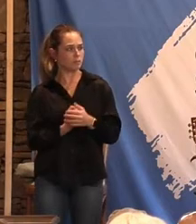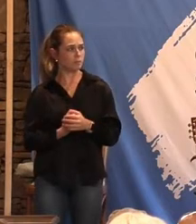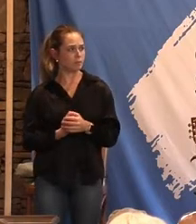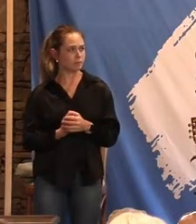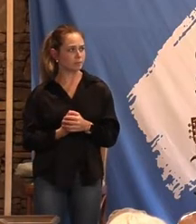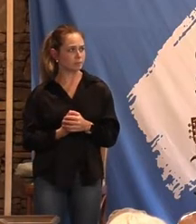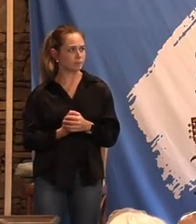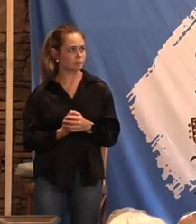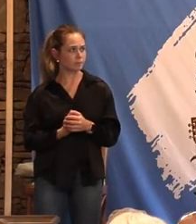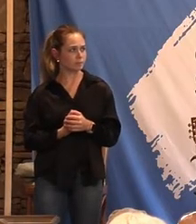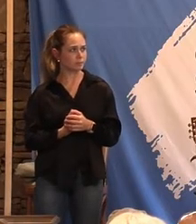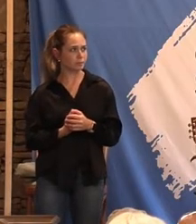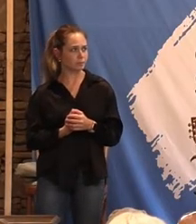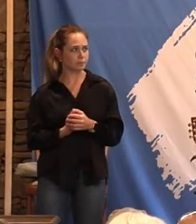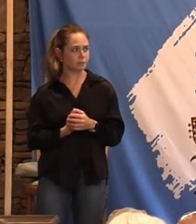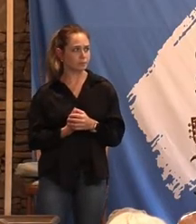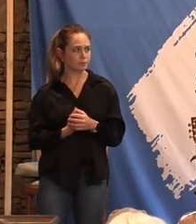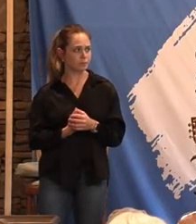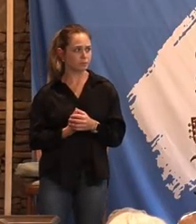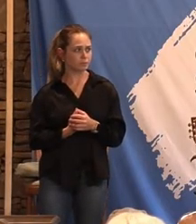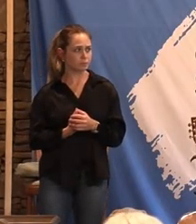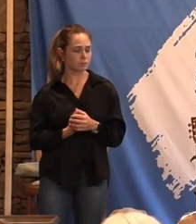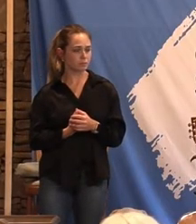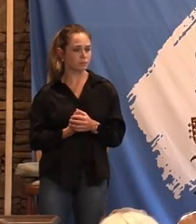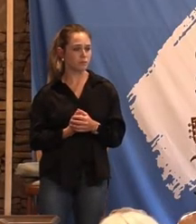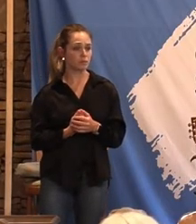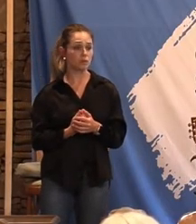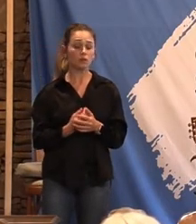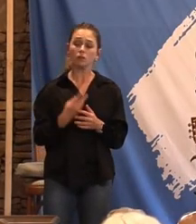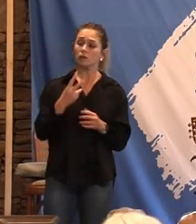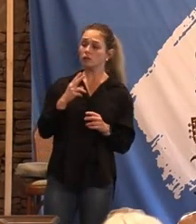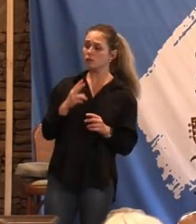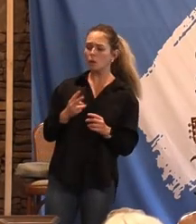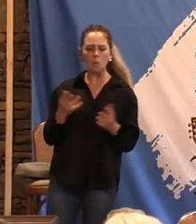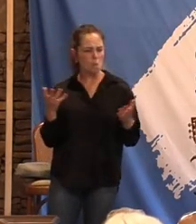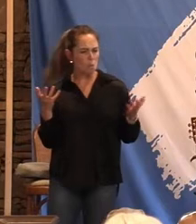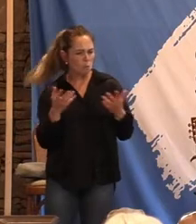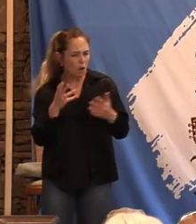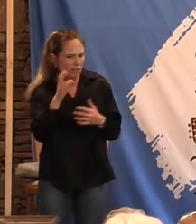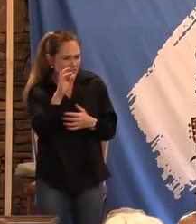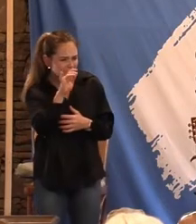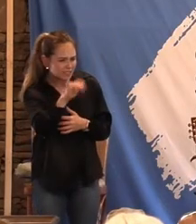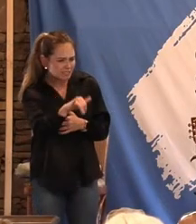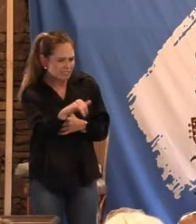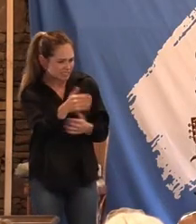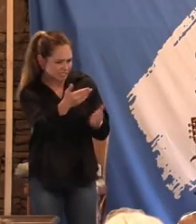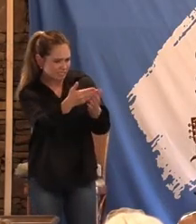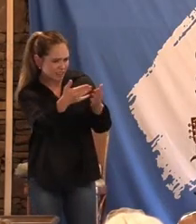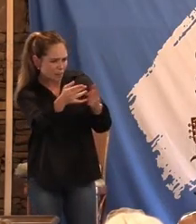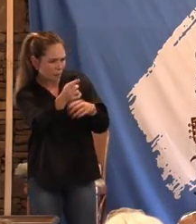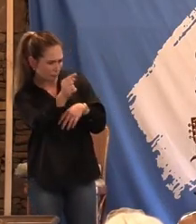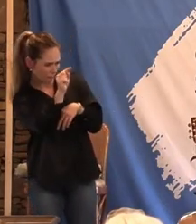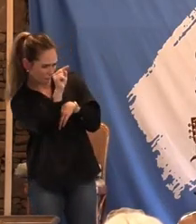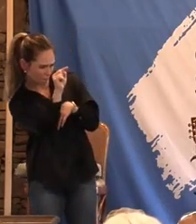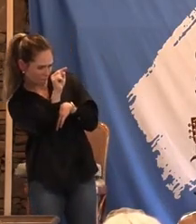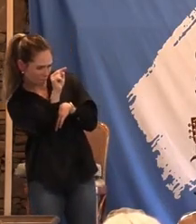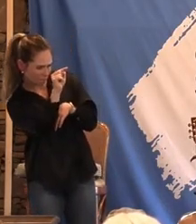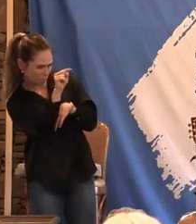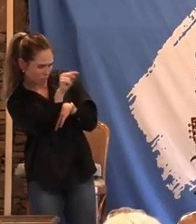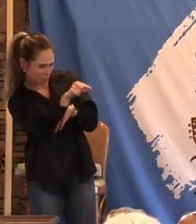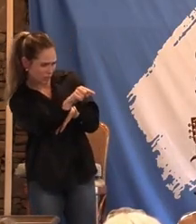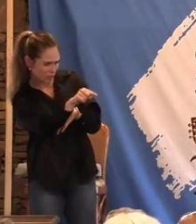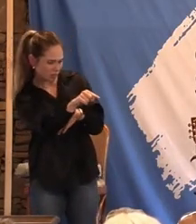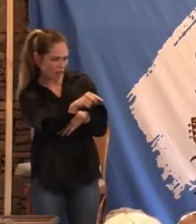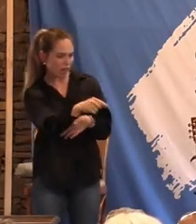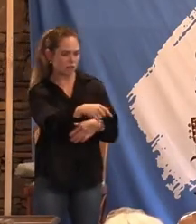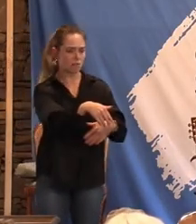Well, water buffalo say, and he says, and what is that little thing of a creature that's